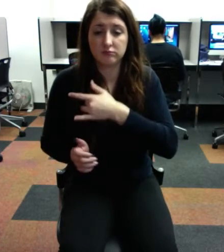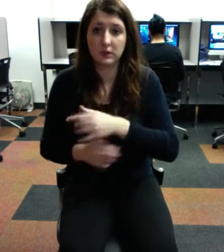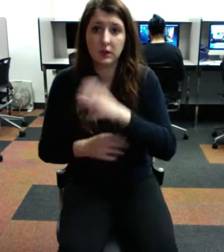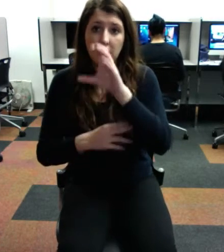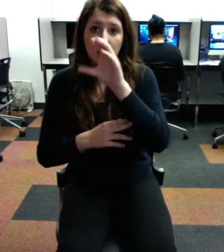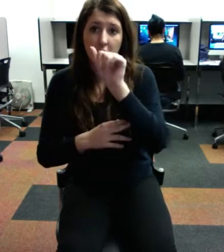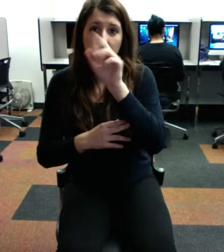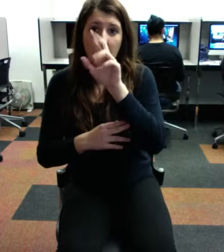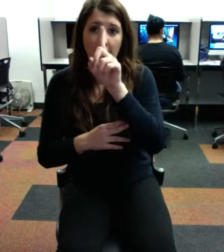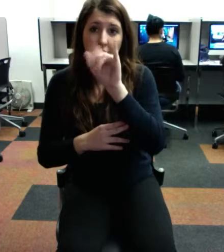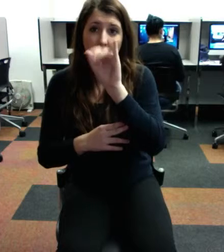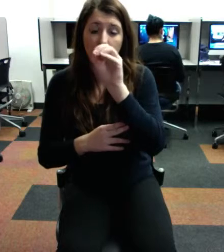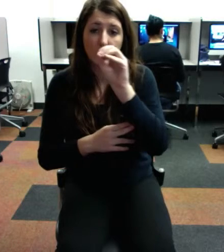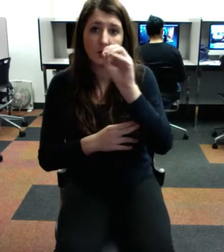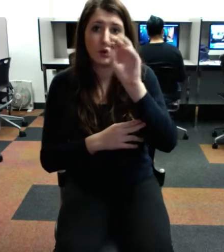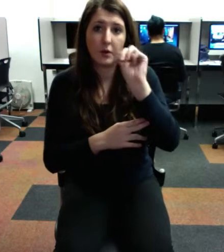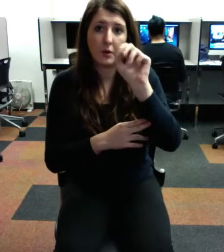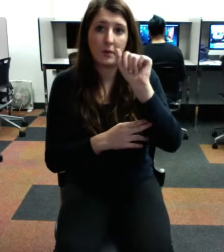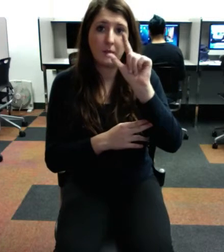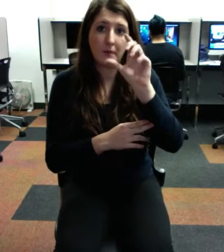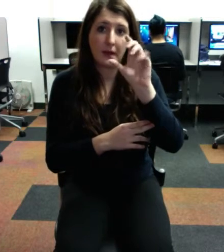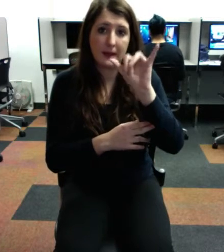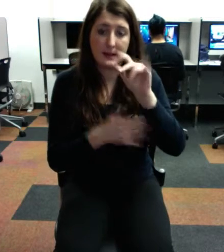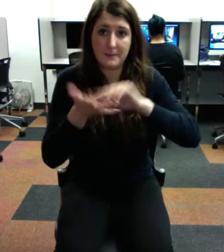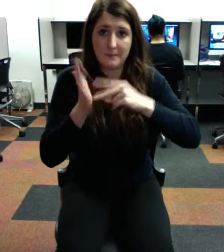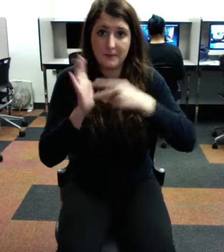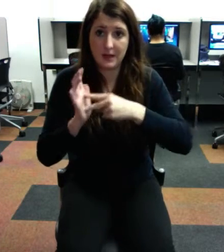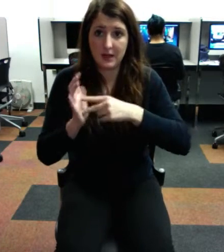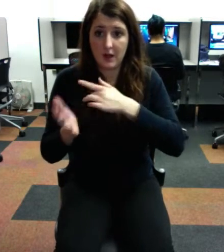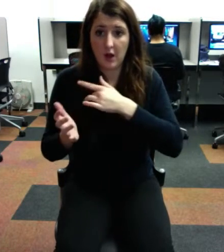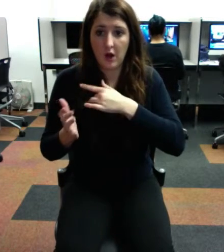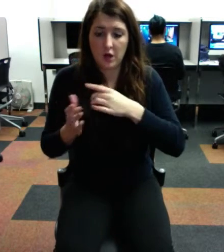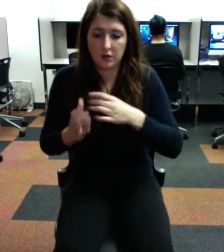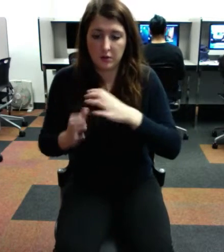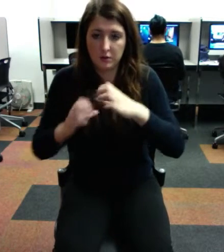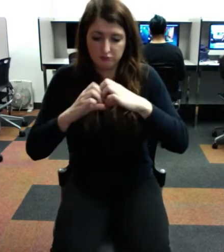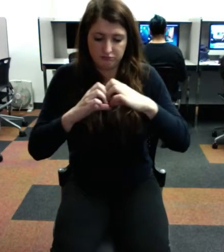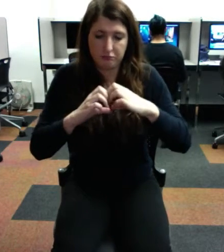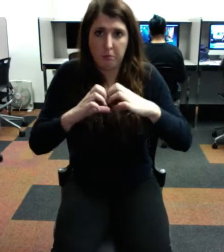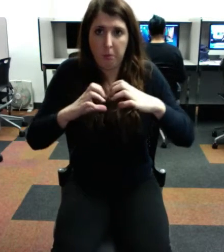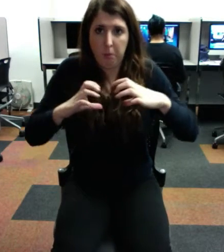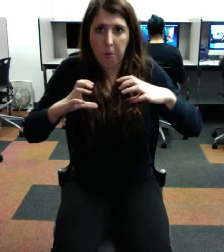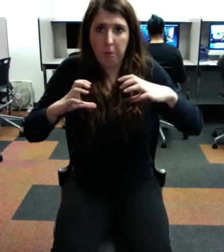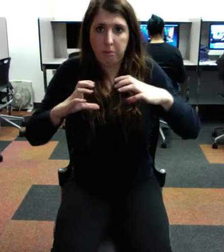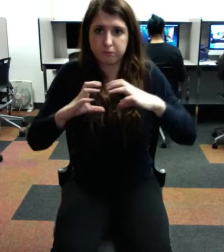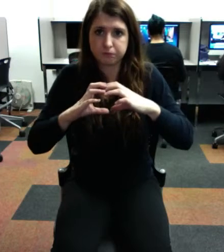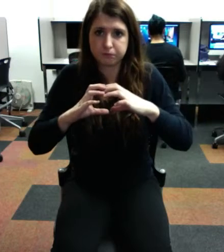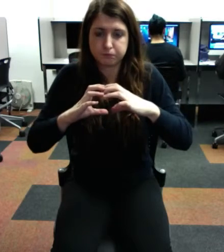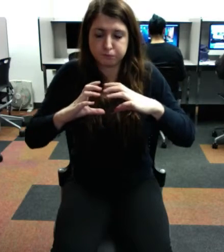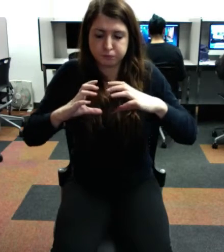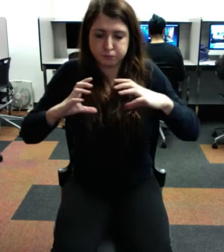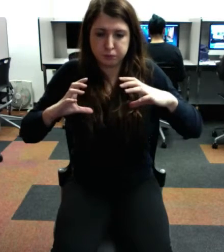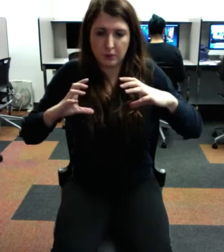cardiomegaly, is enlargement of the heart. You can then say, this term is indicating that the heart is larger than